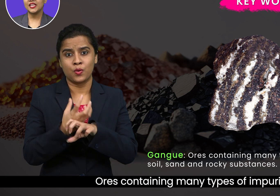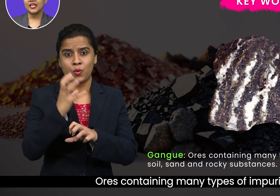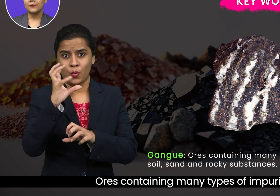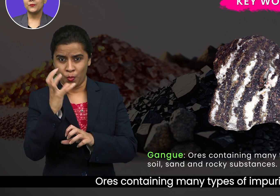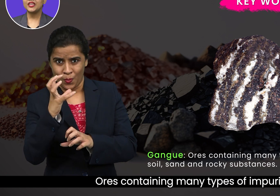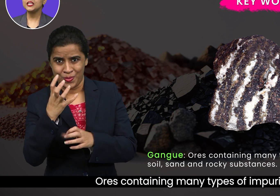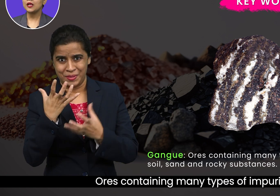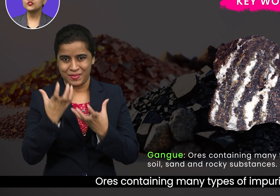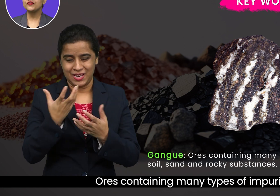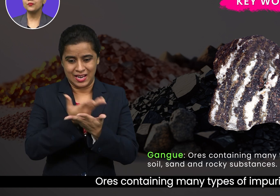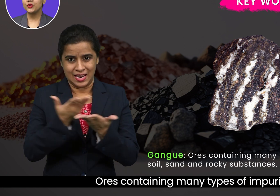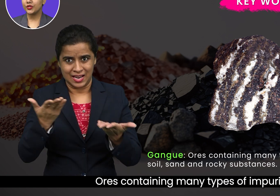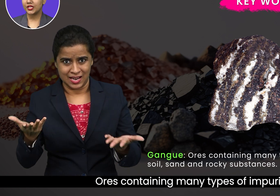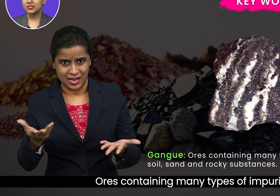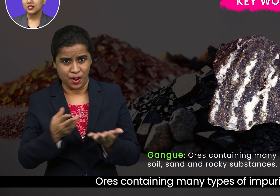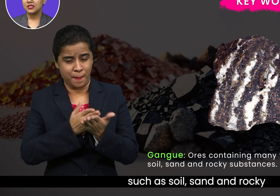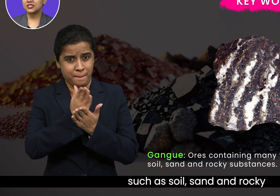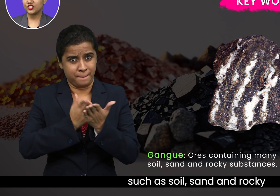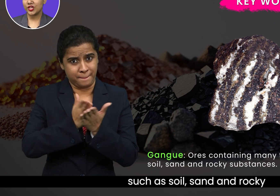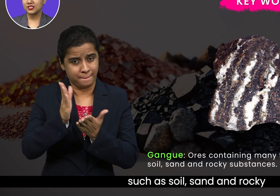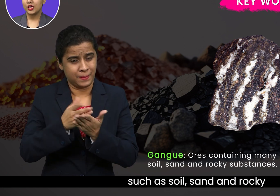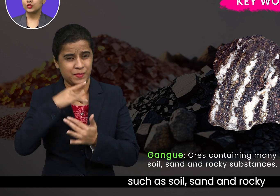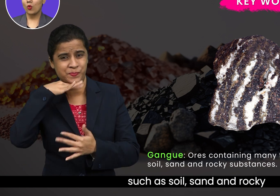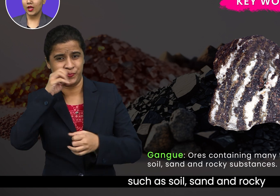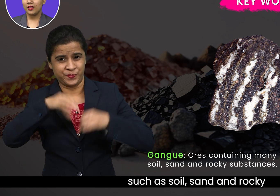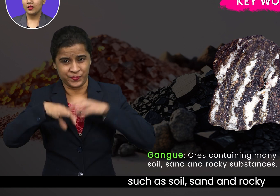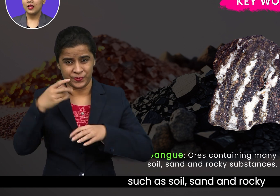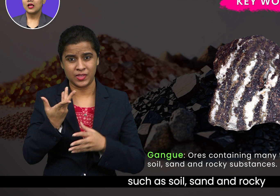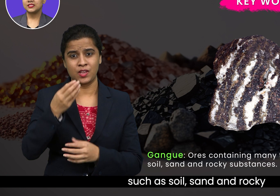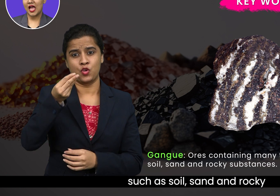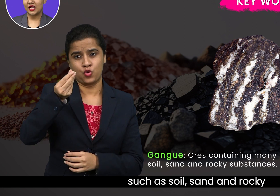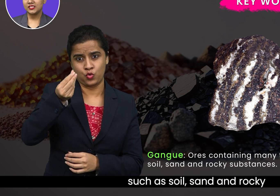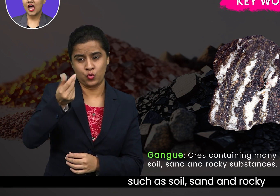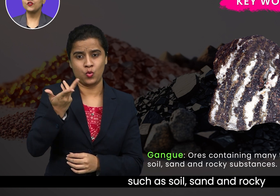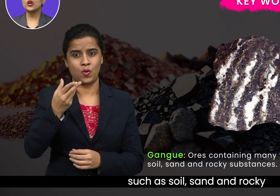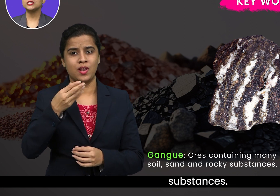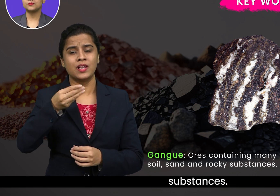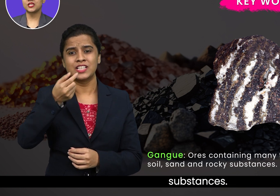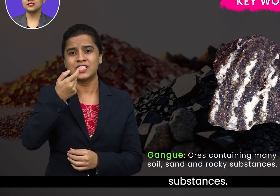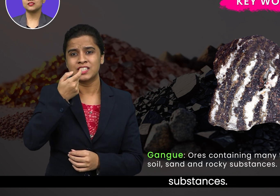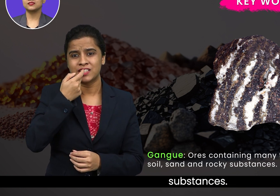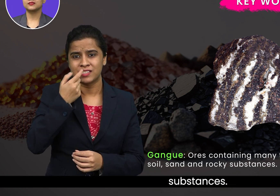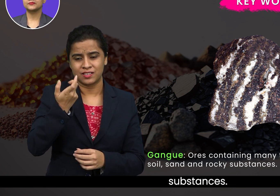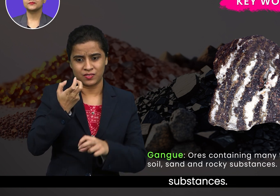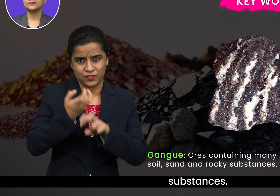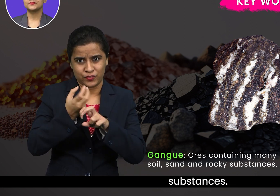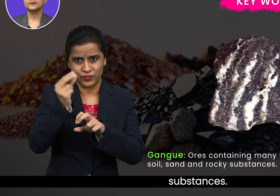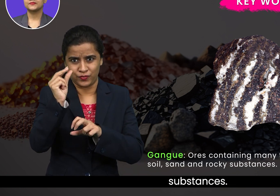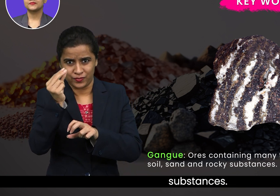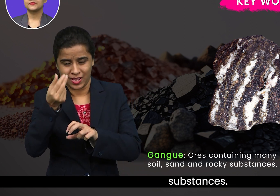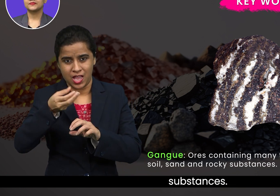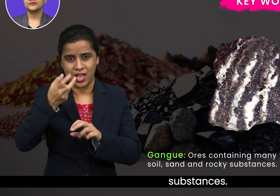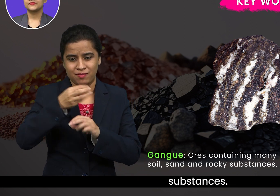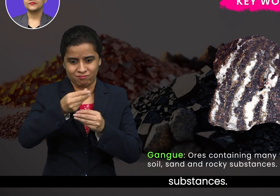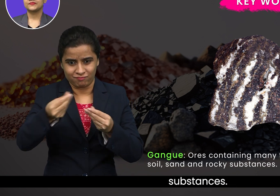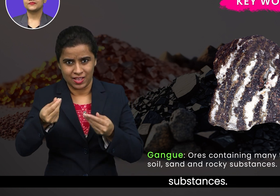Ores containing many types of impurities such as soil, sand, and rocky substances.